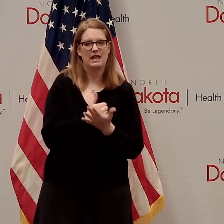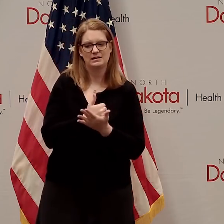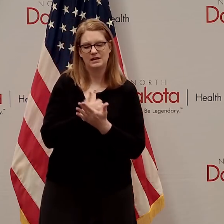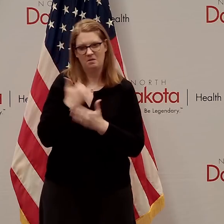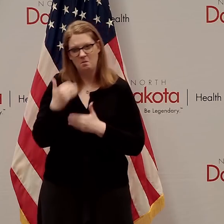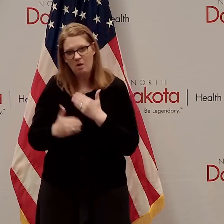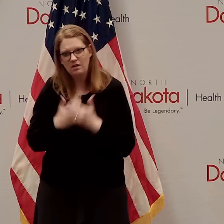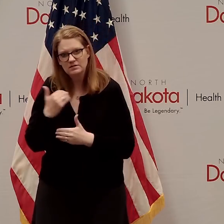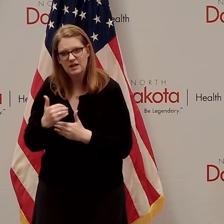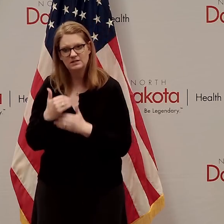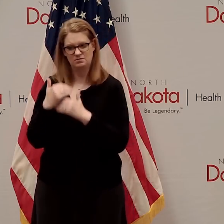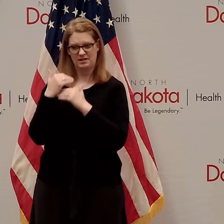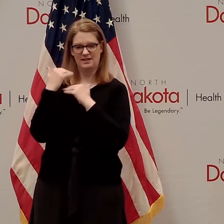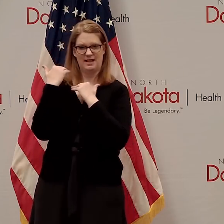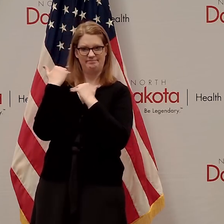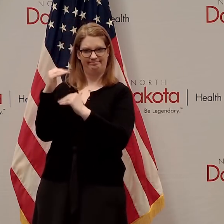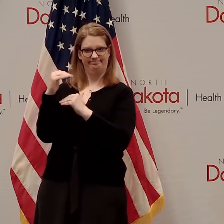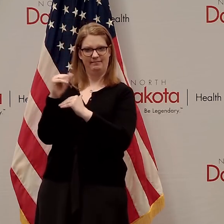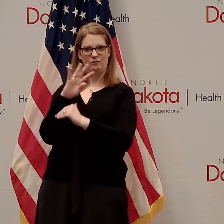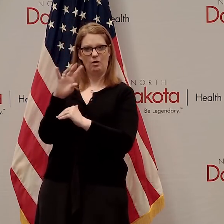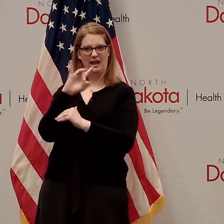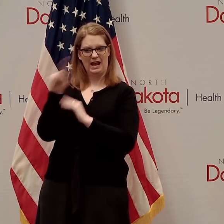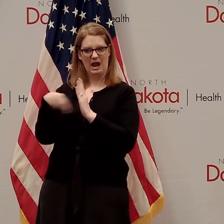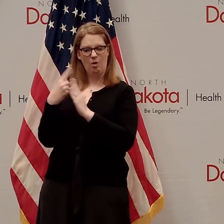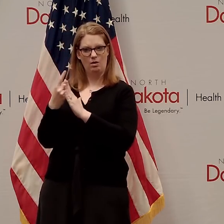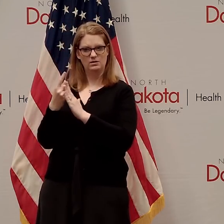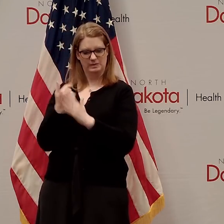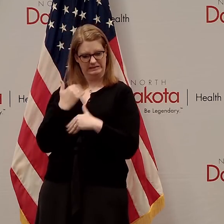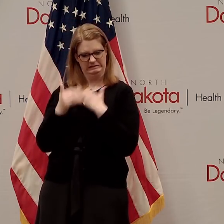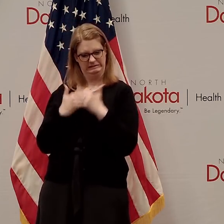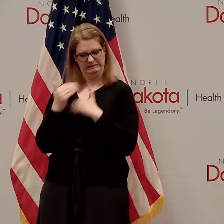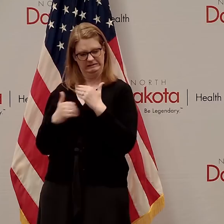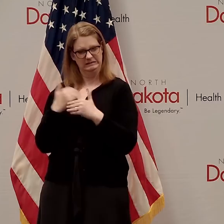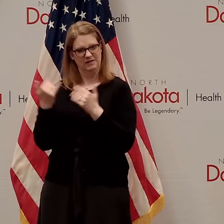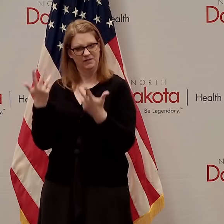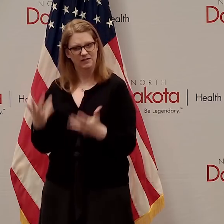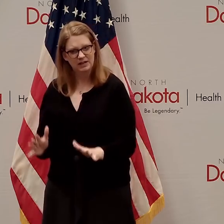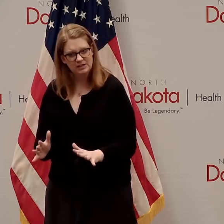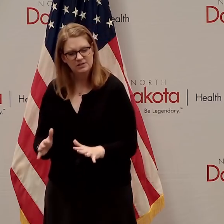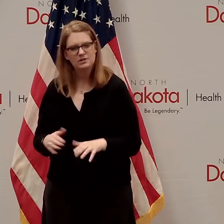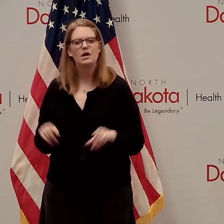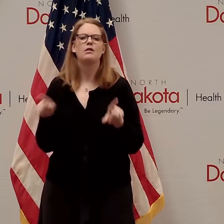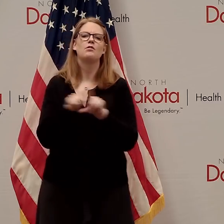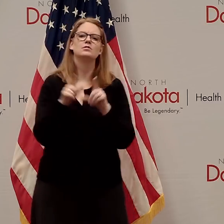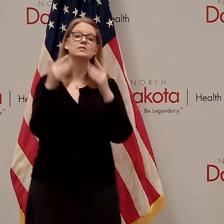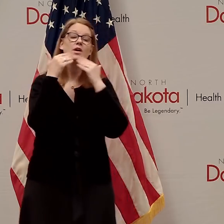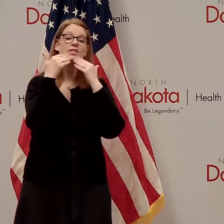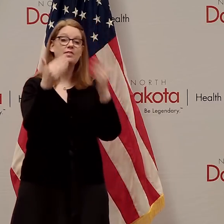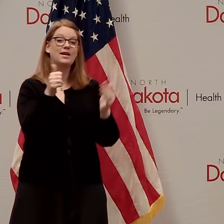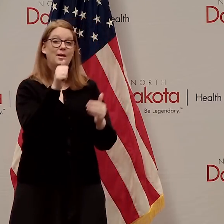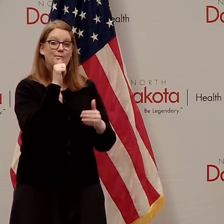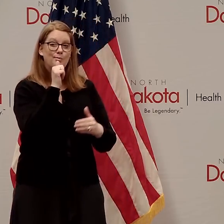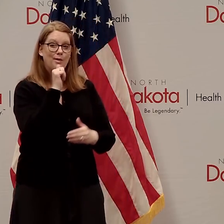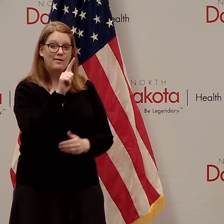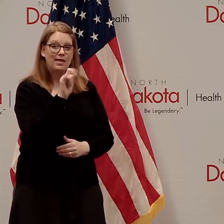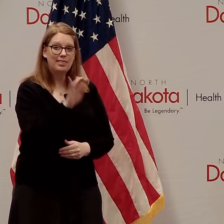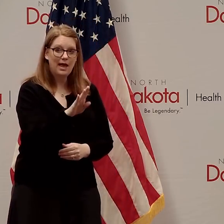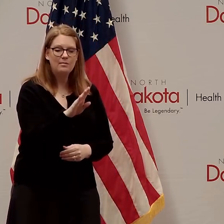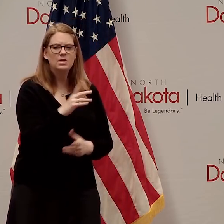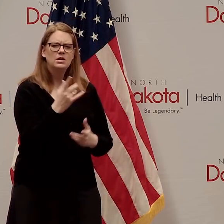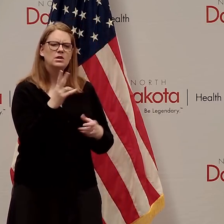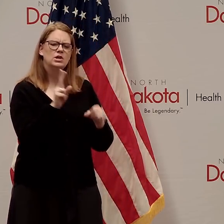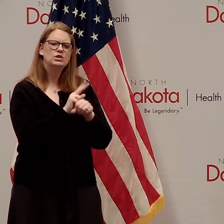48 hours. So we were really performing. And again, that's also want to thank our private lab partners because we've been using